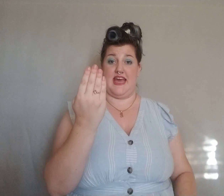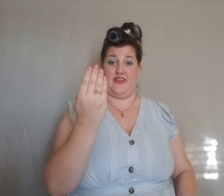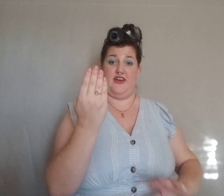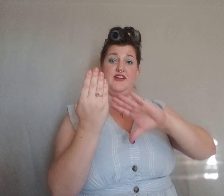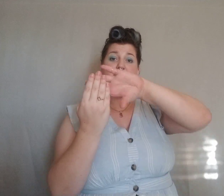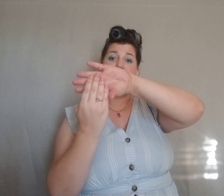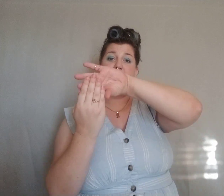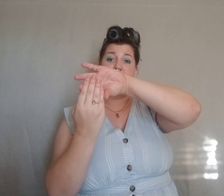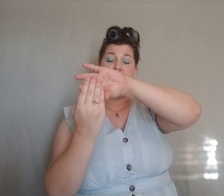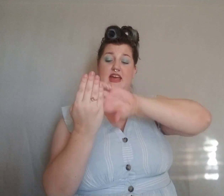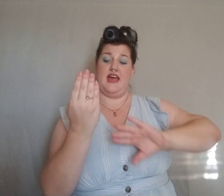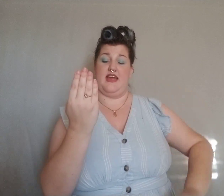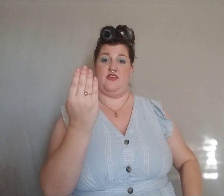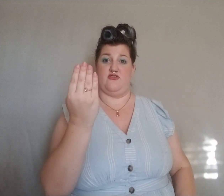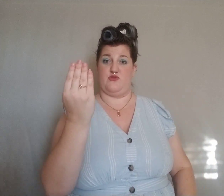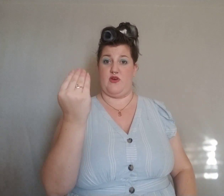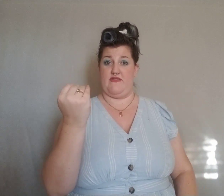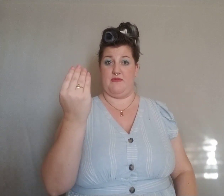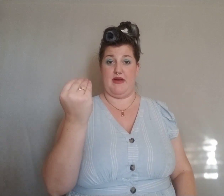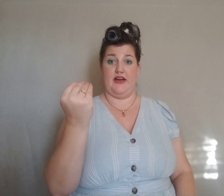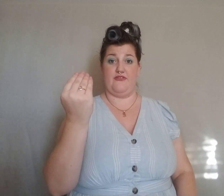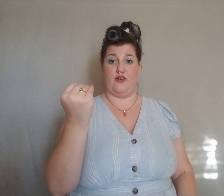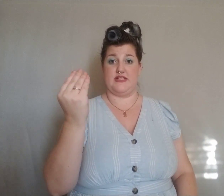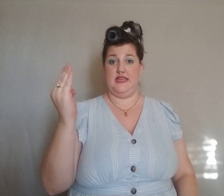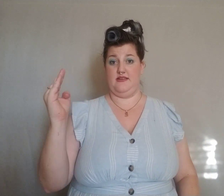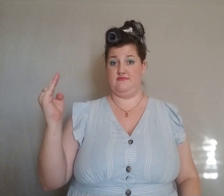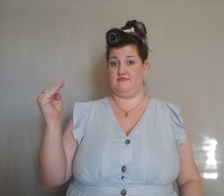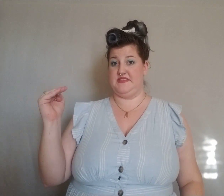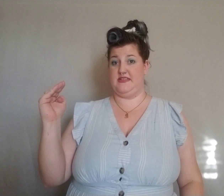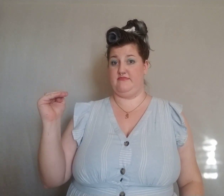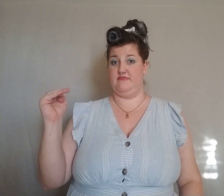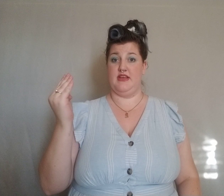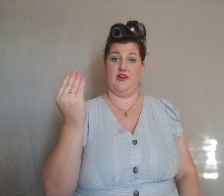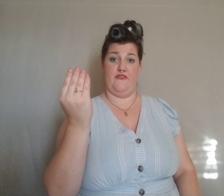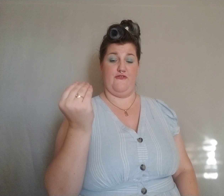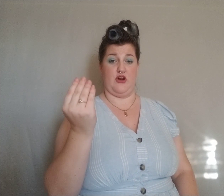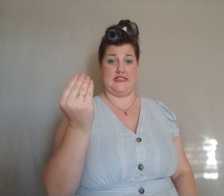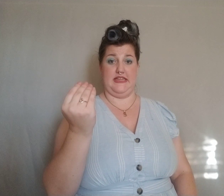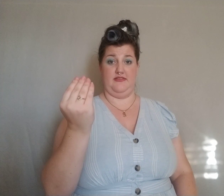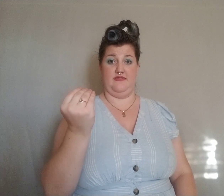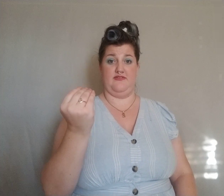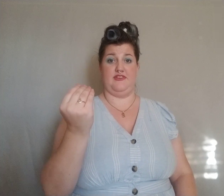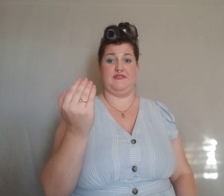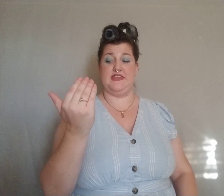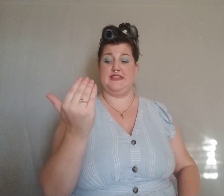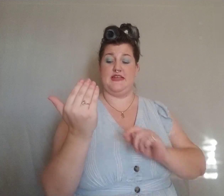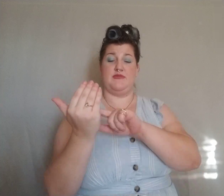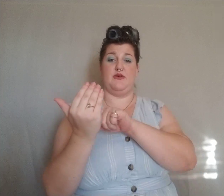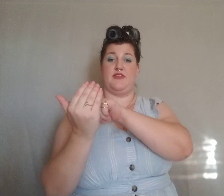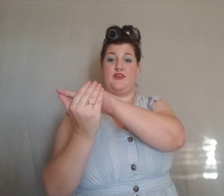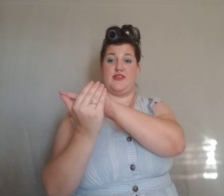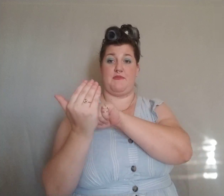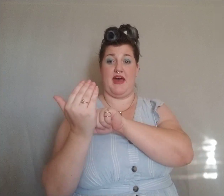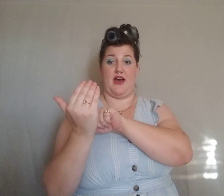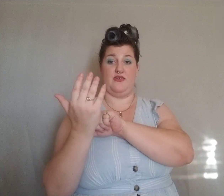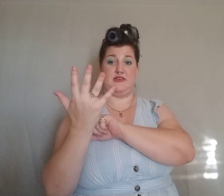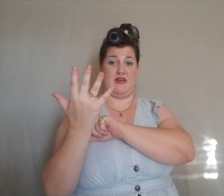together, and you just wave them back. 14, see? 14, 15, same thing with your thumb out to make